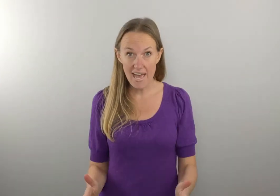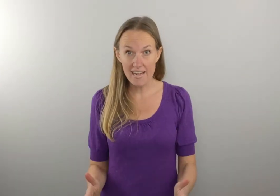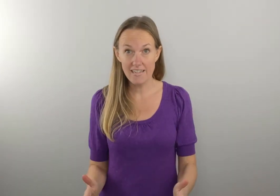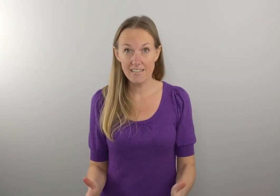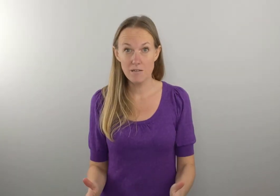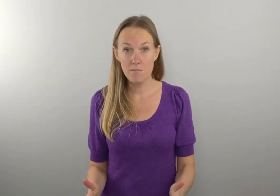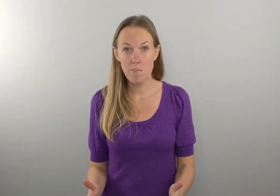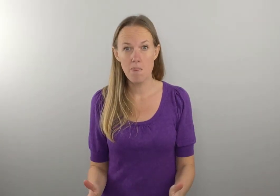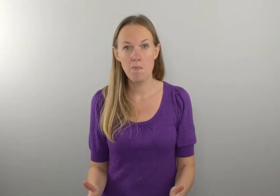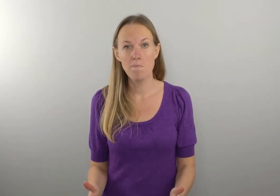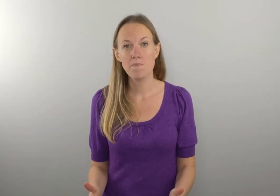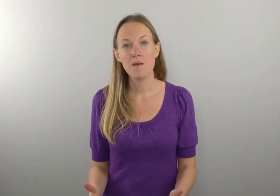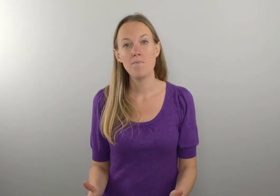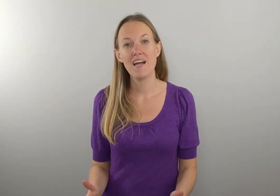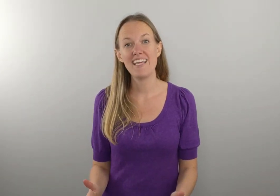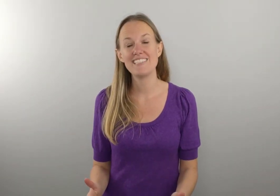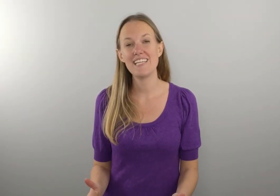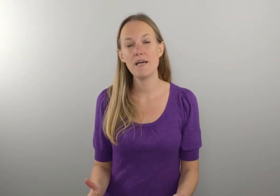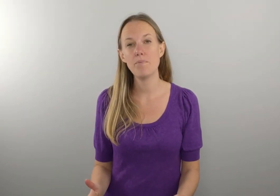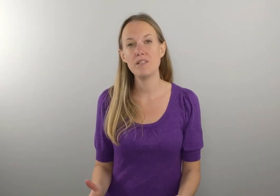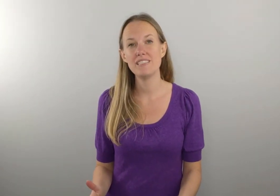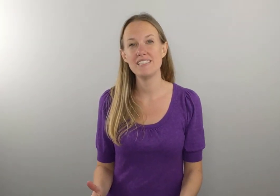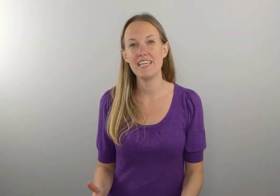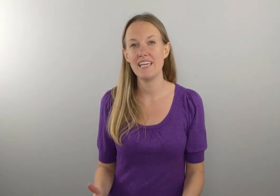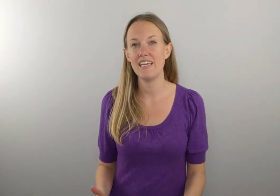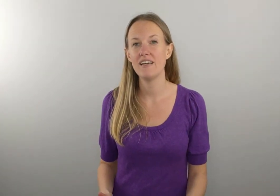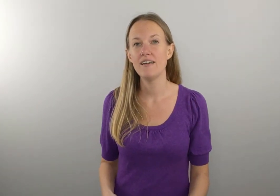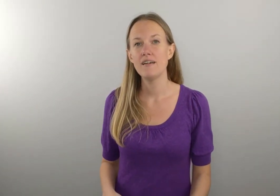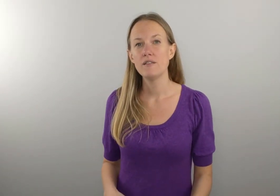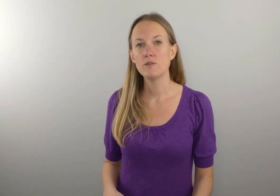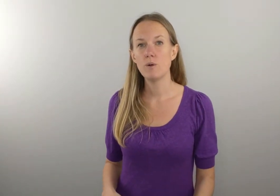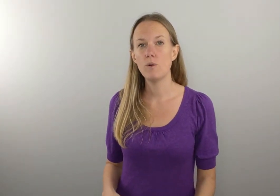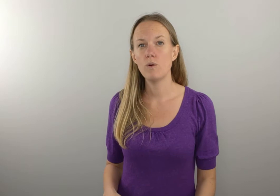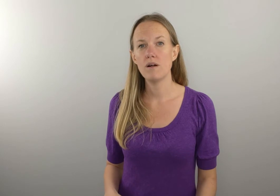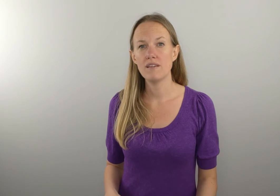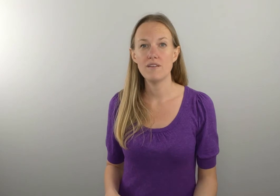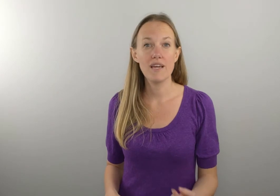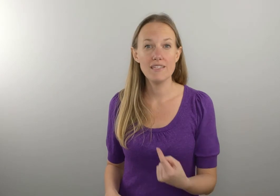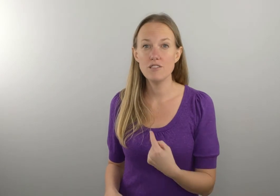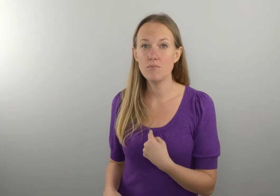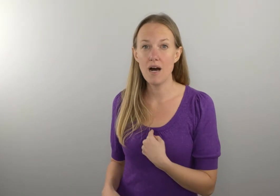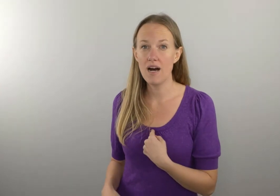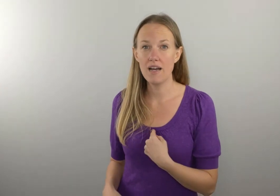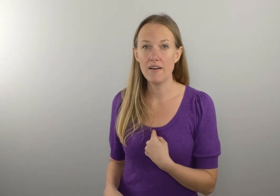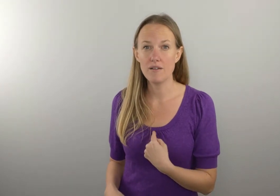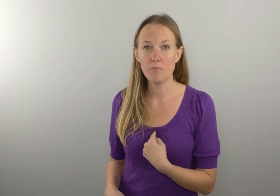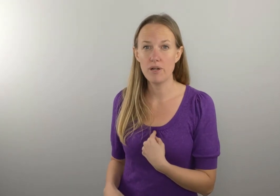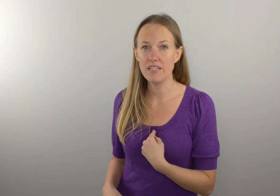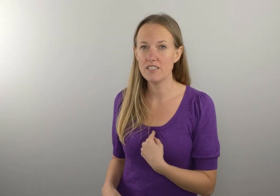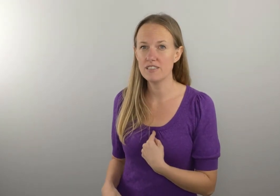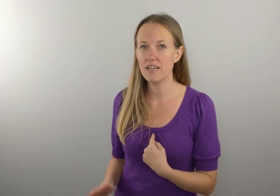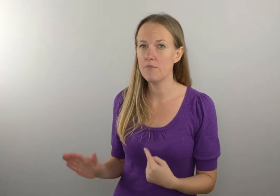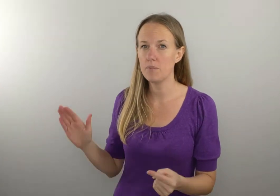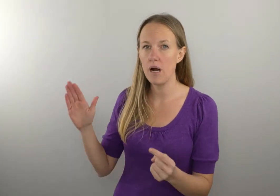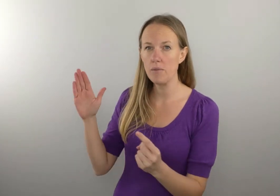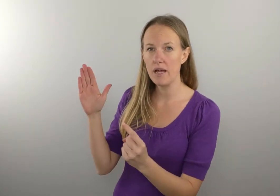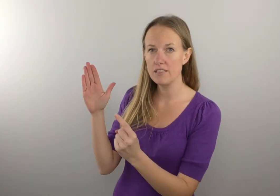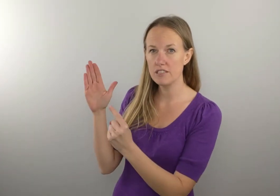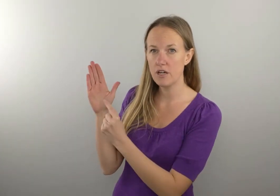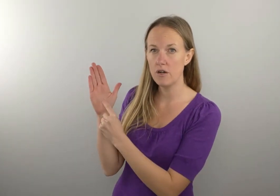men. My example is he. So you can do my or pointing to yourself, but probably I'll just go